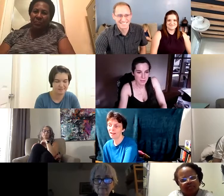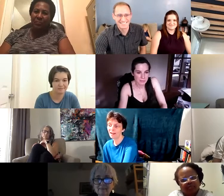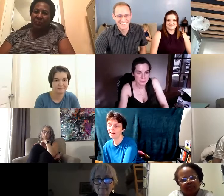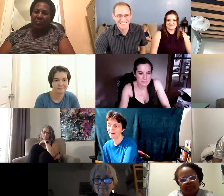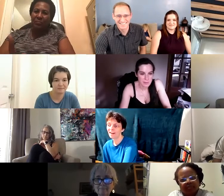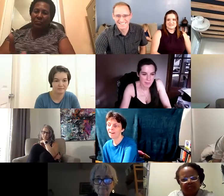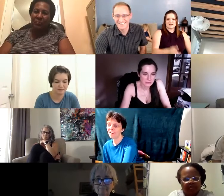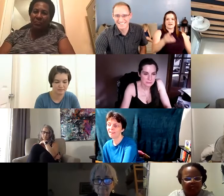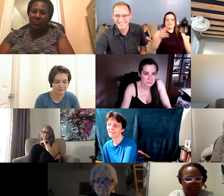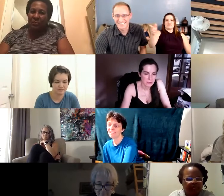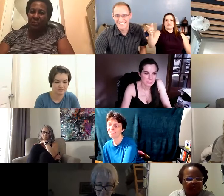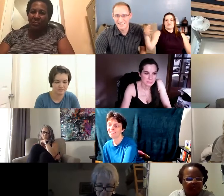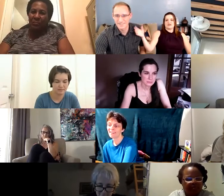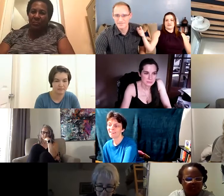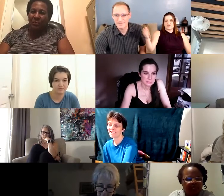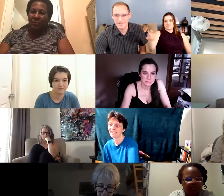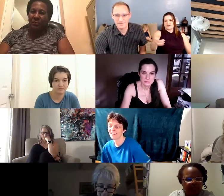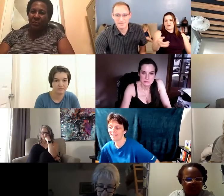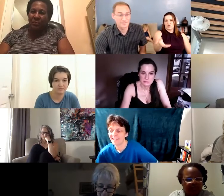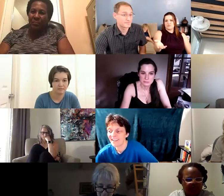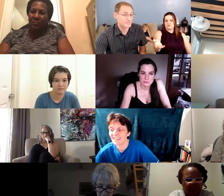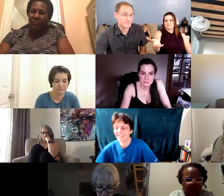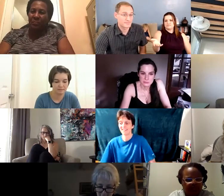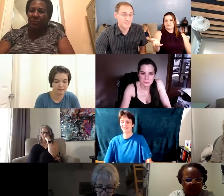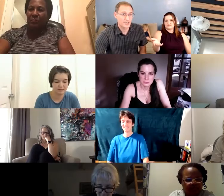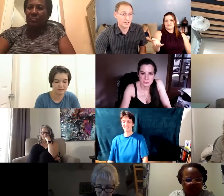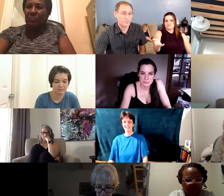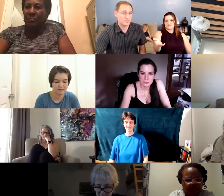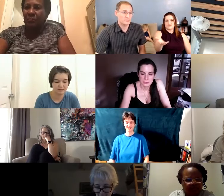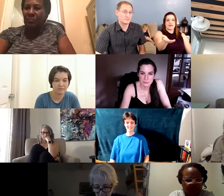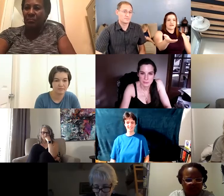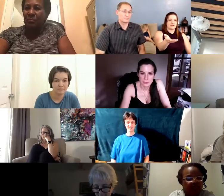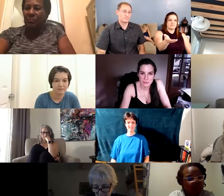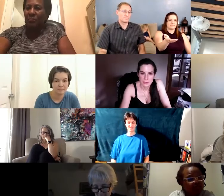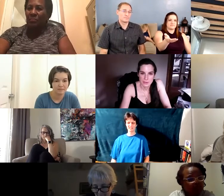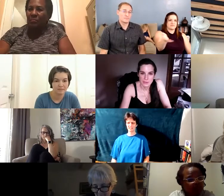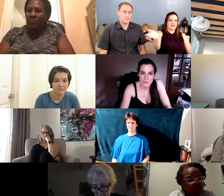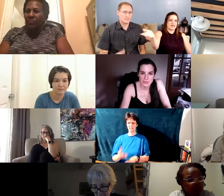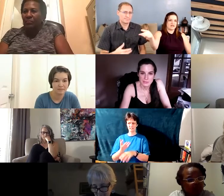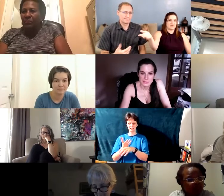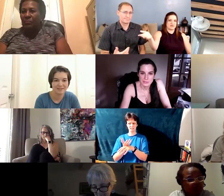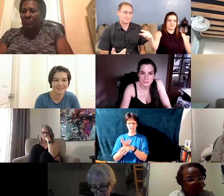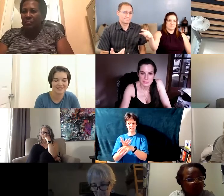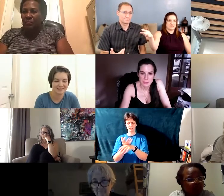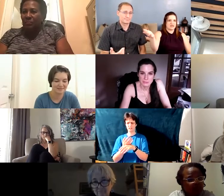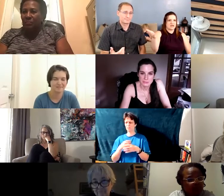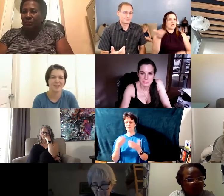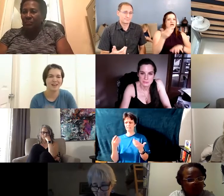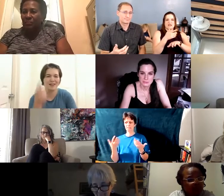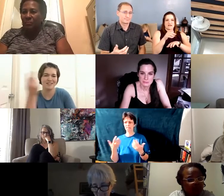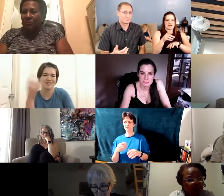Yeah. Okay. Help me out. Carpool. Oh, carpool? Anybody?